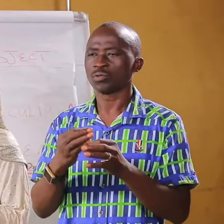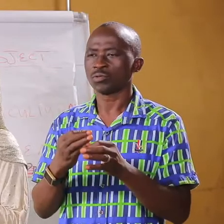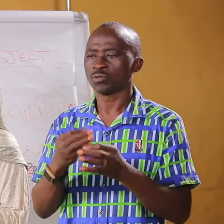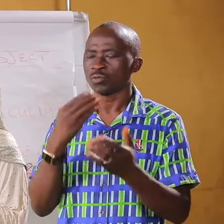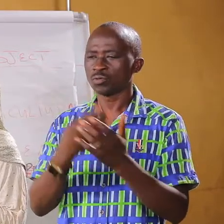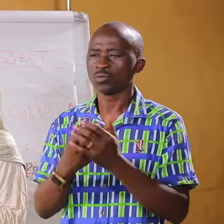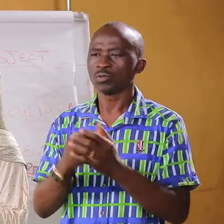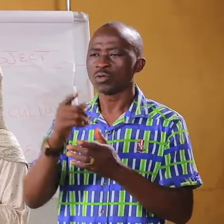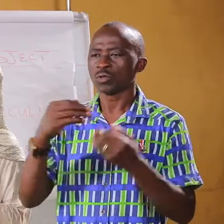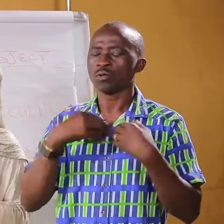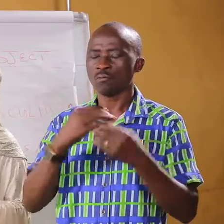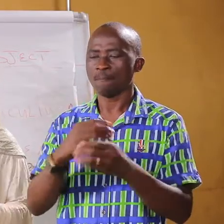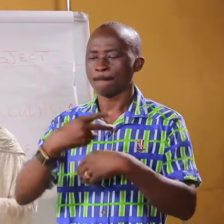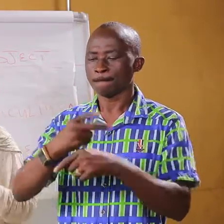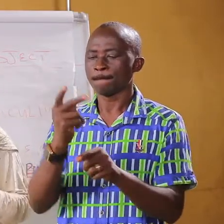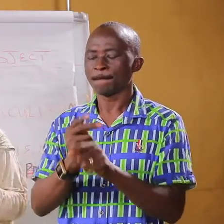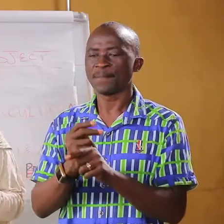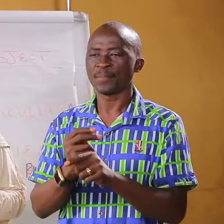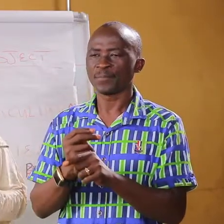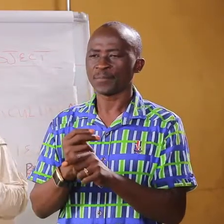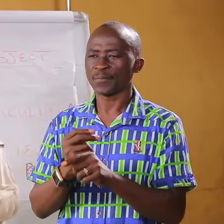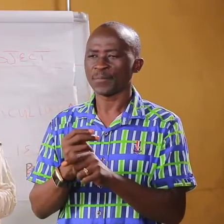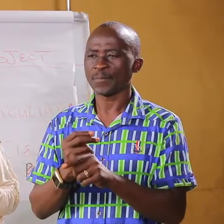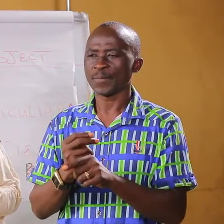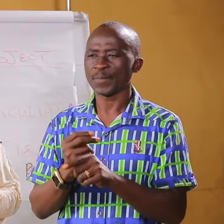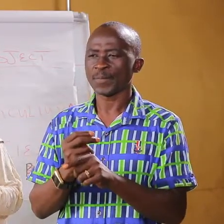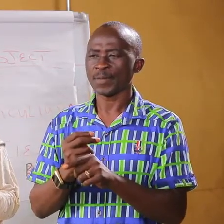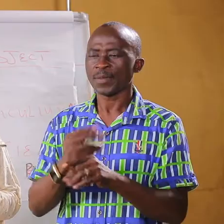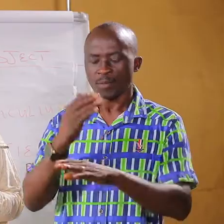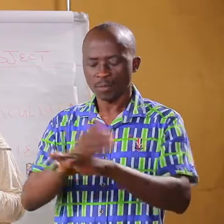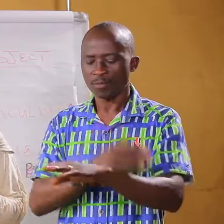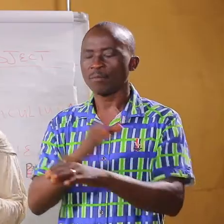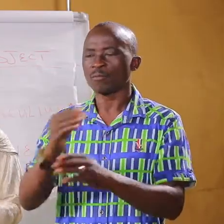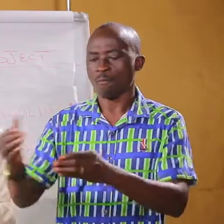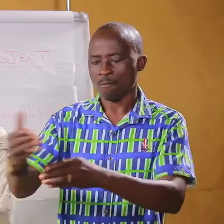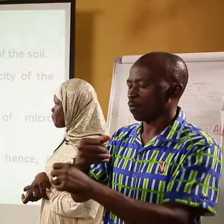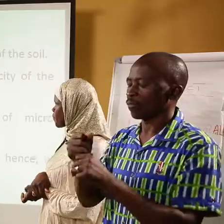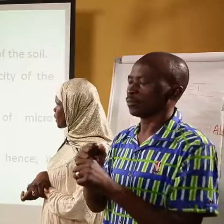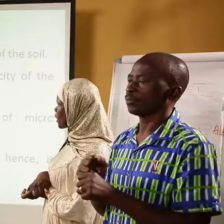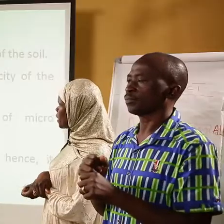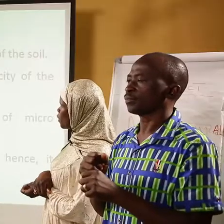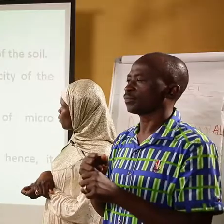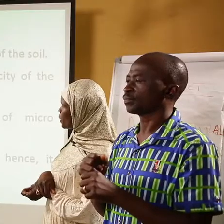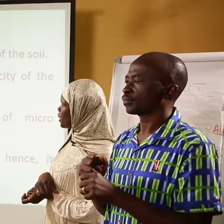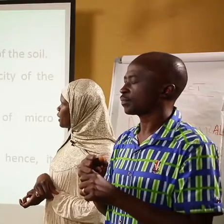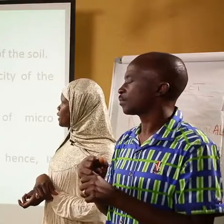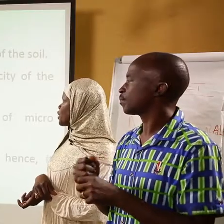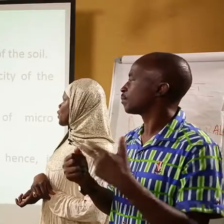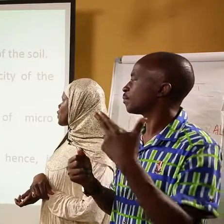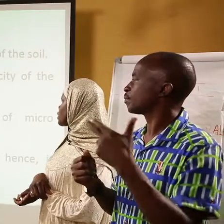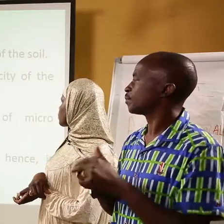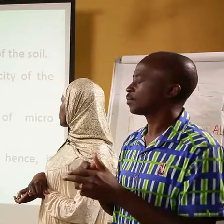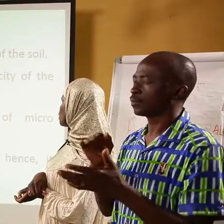what? Productive. Your capacity, it will enhance, it will improve what? Your productivity. Number three,